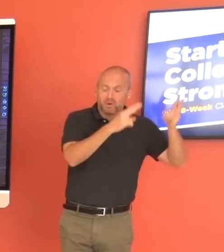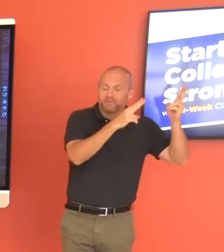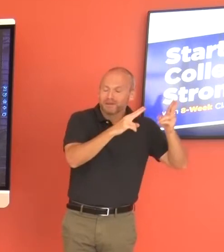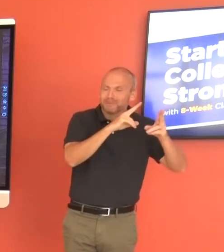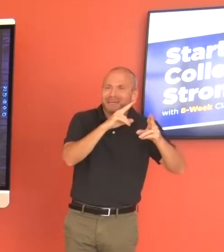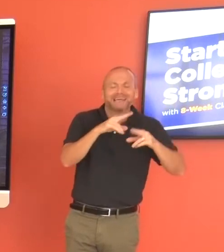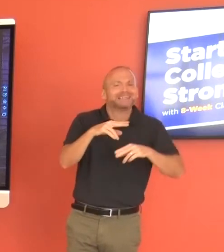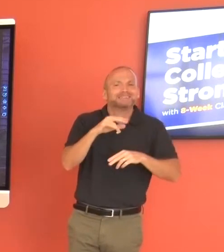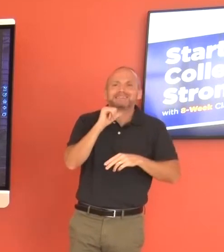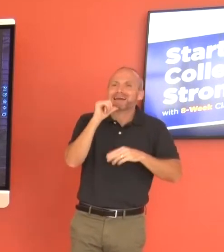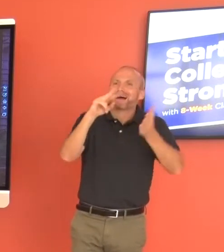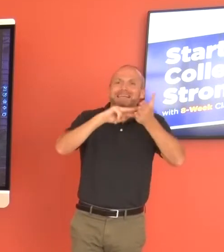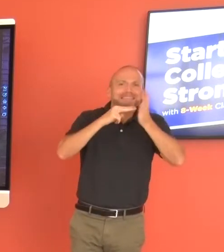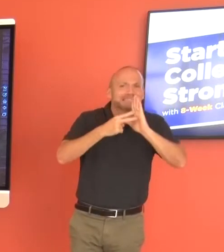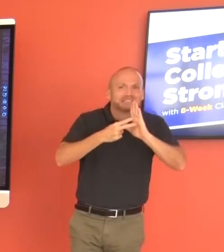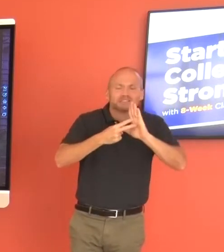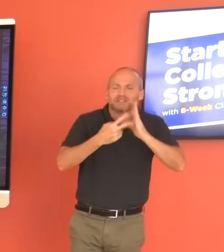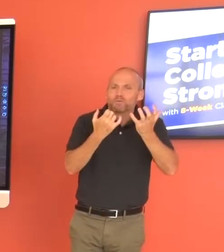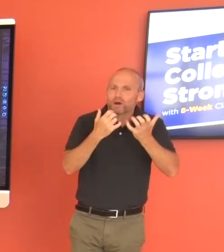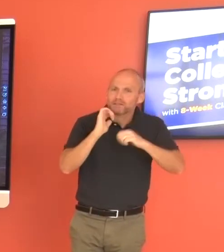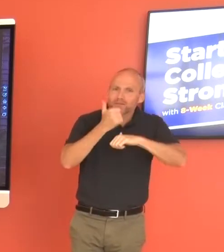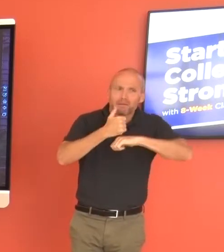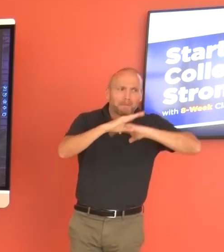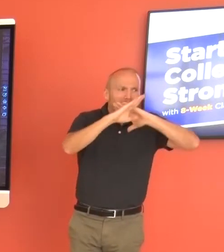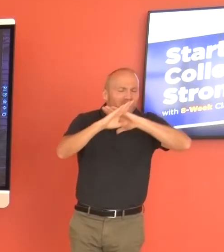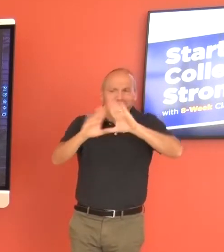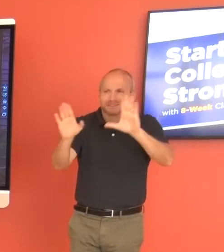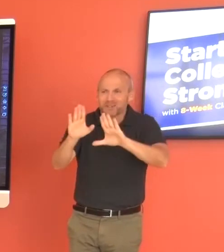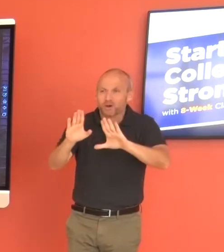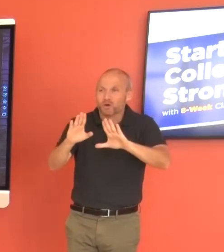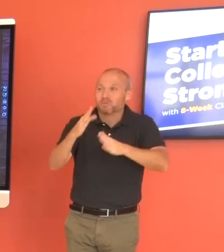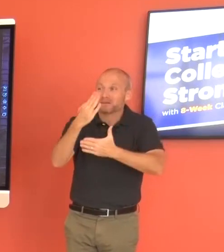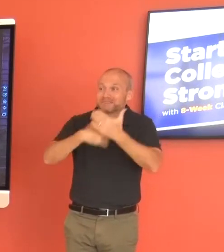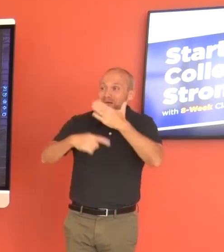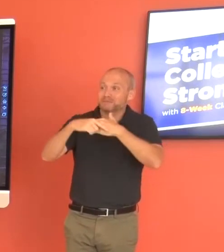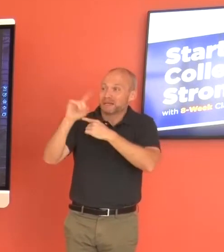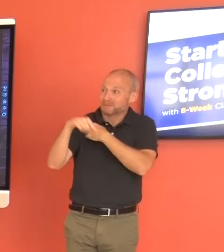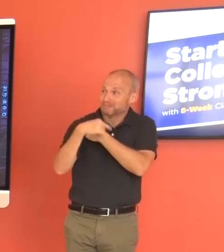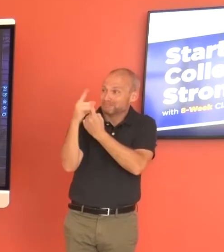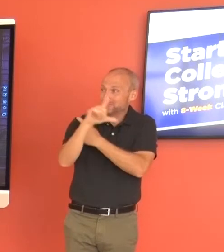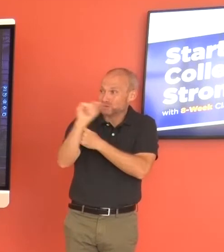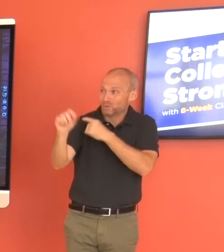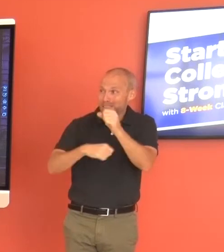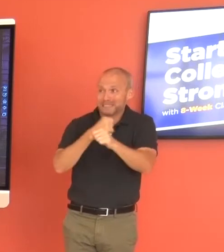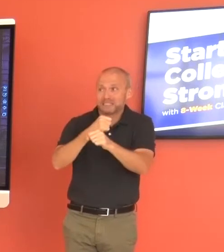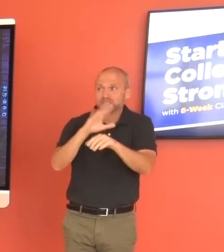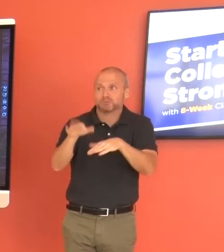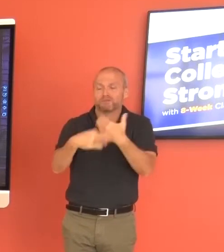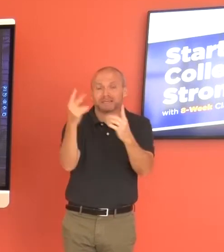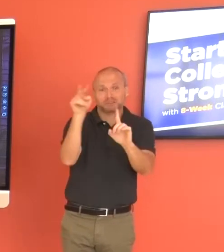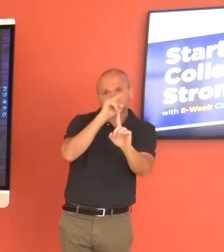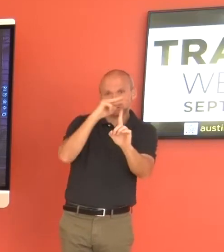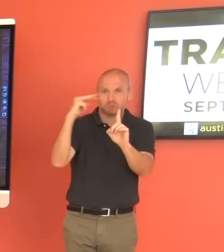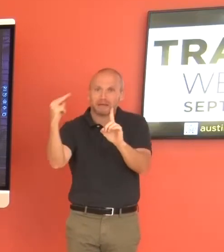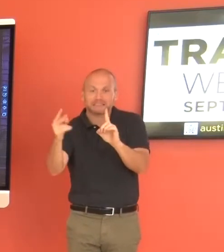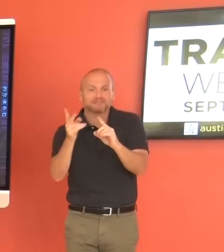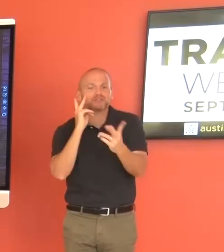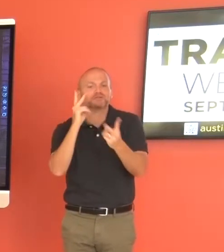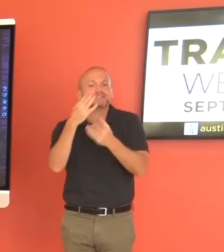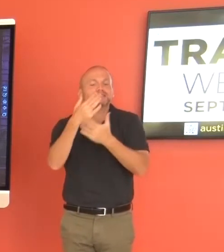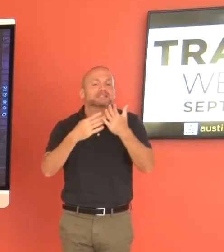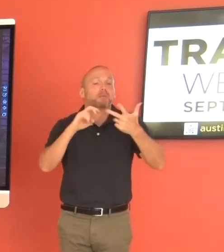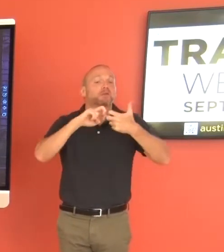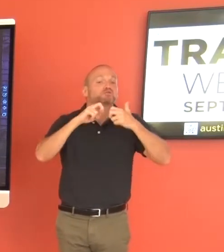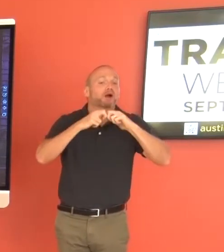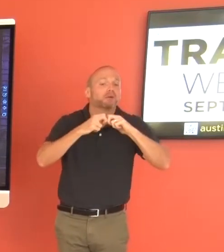thought, you know, it'll be really good and it'll serve the students. But sometimes 20 years gives you a little perspective and allows you to see some of those raindrops a